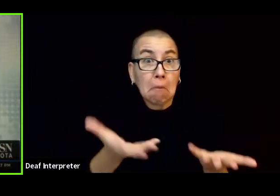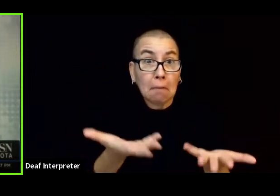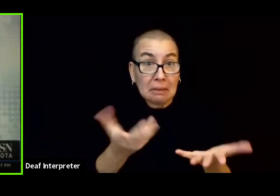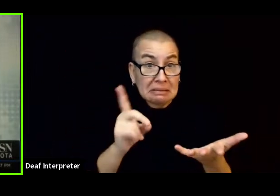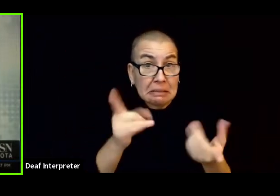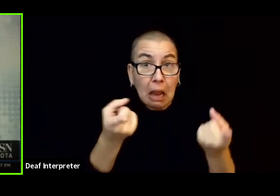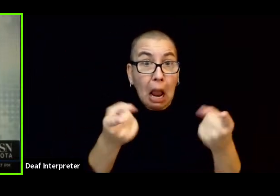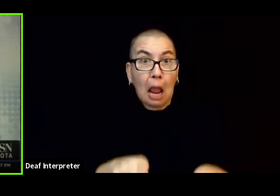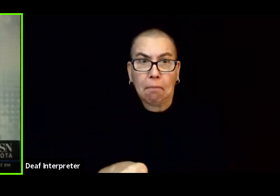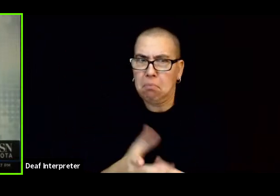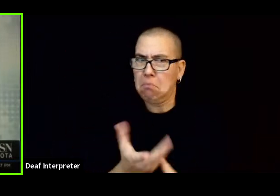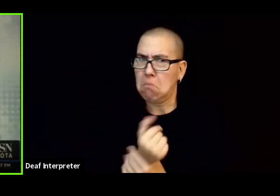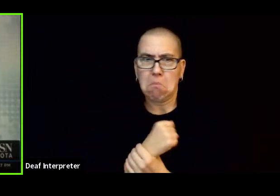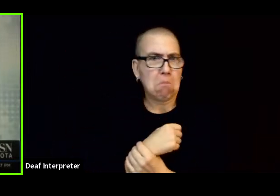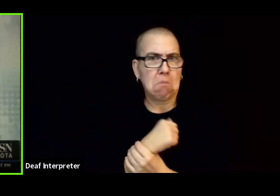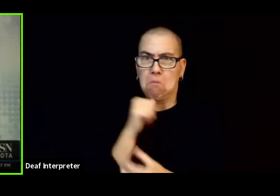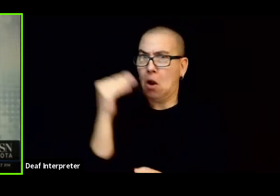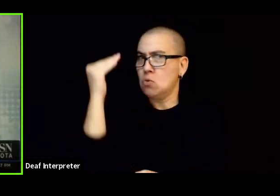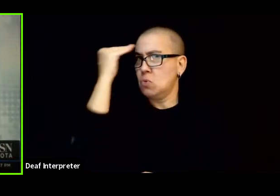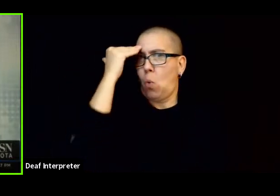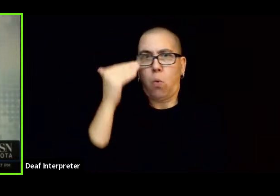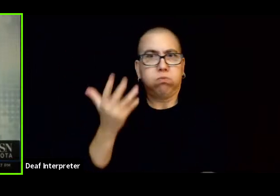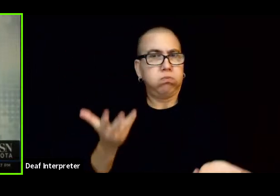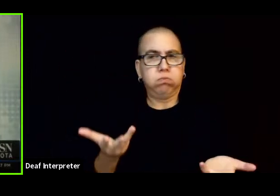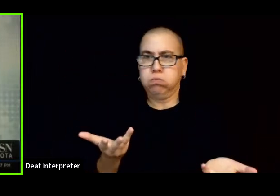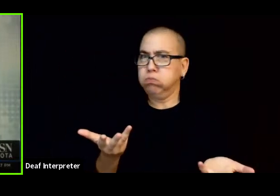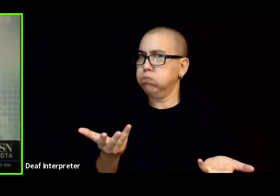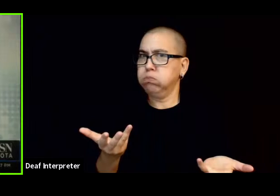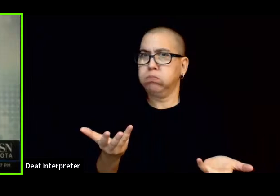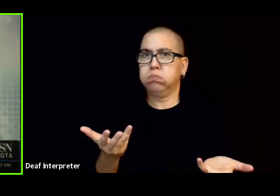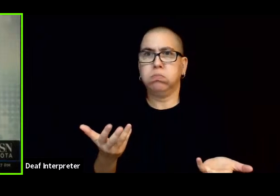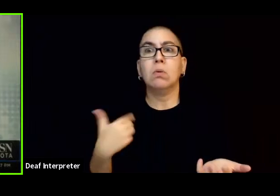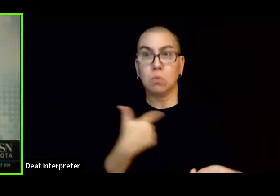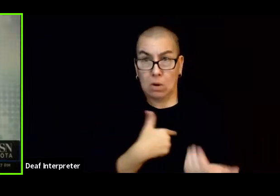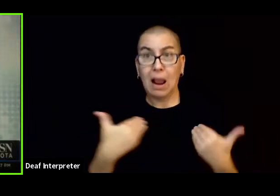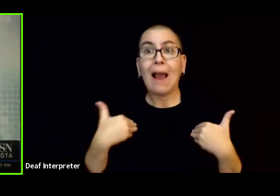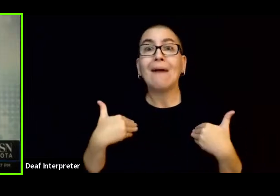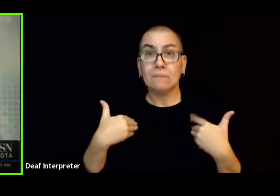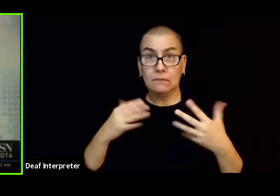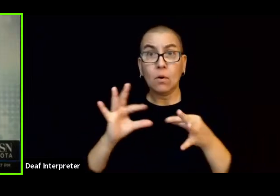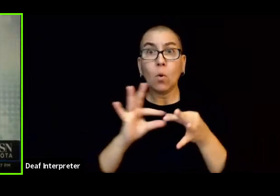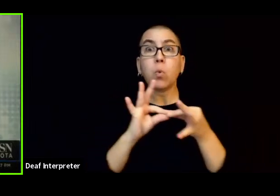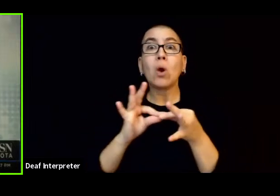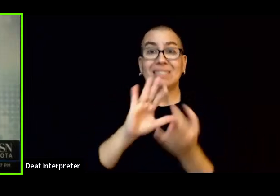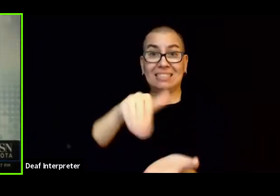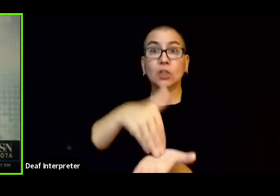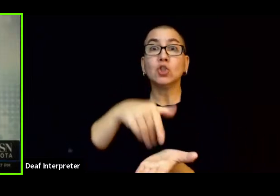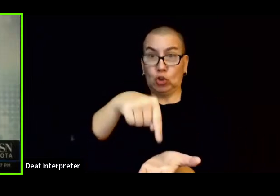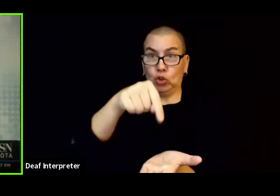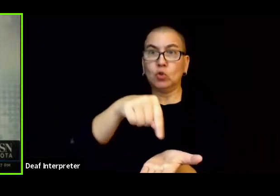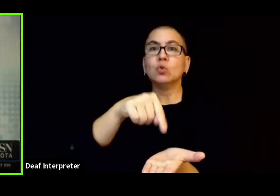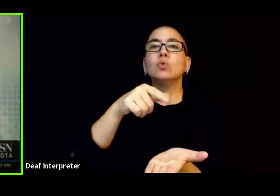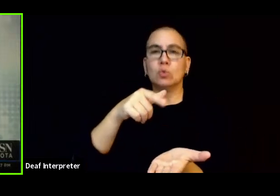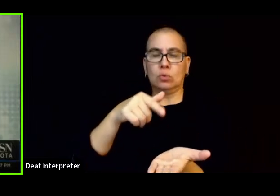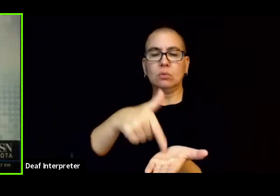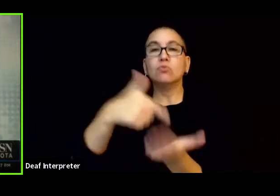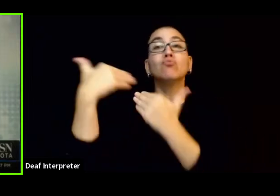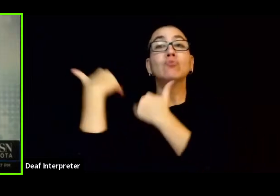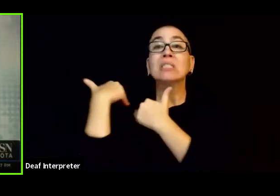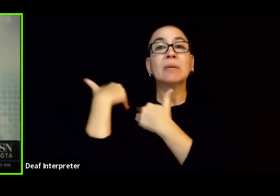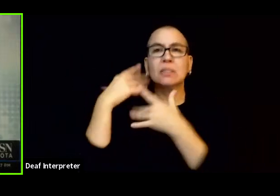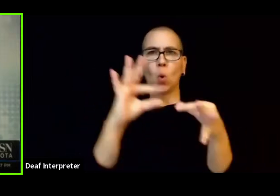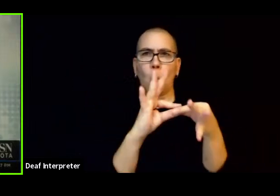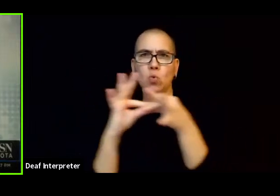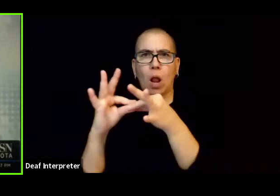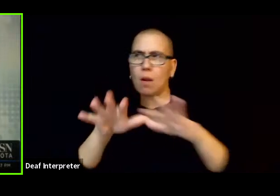and not used it, but certainly it's incumbent on us to get the message out to everybody that process exists and